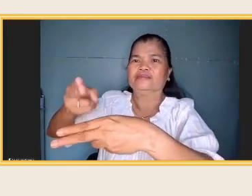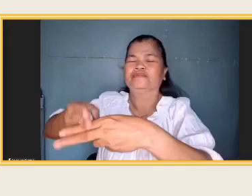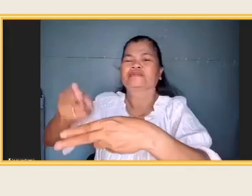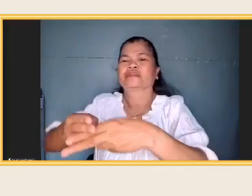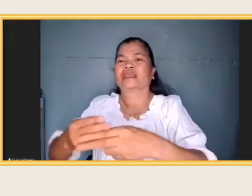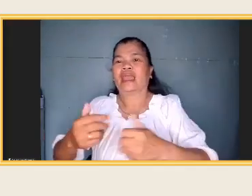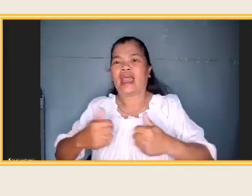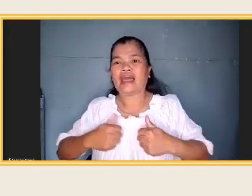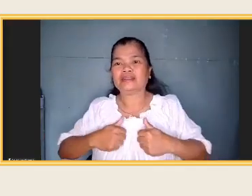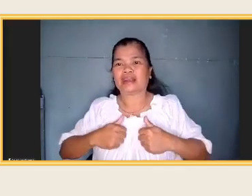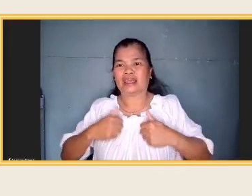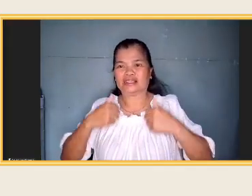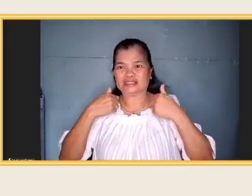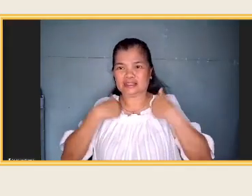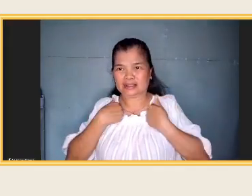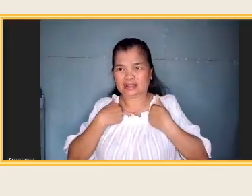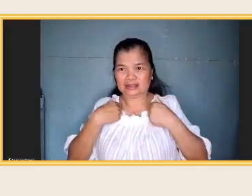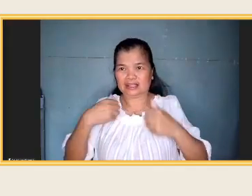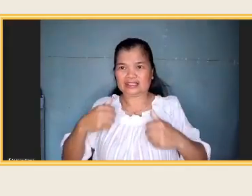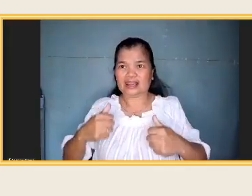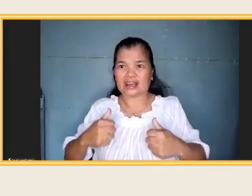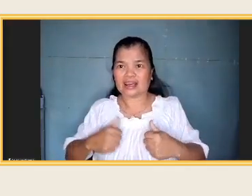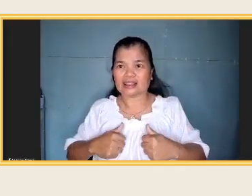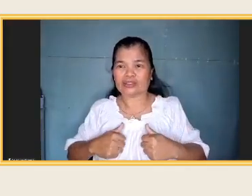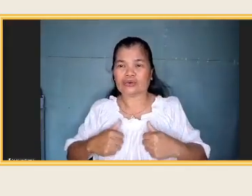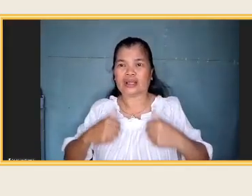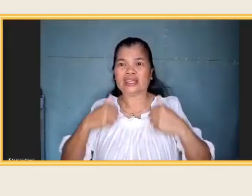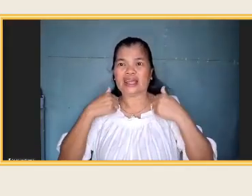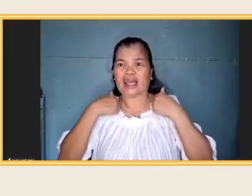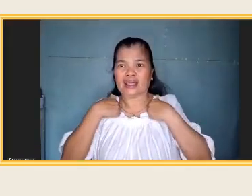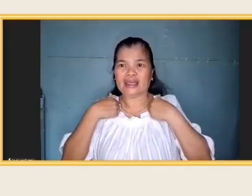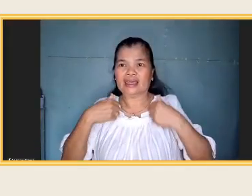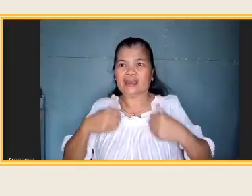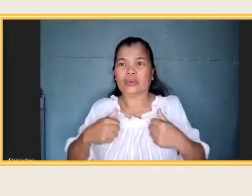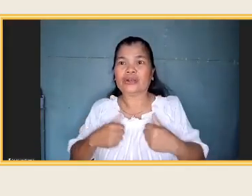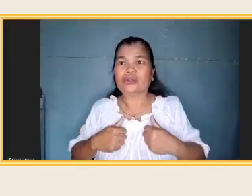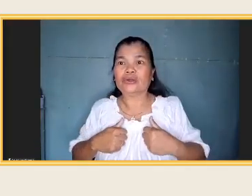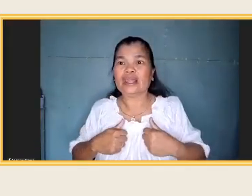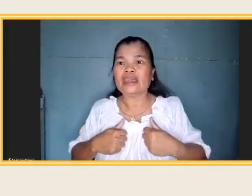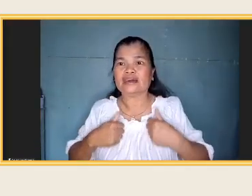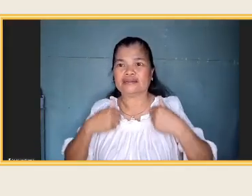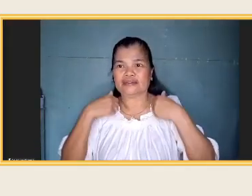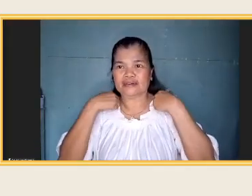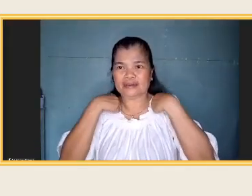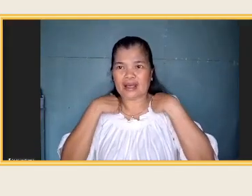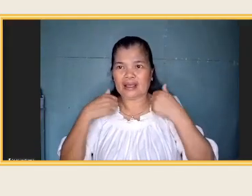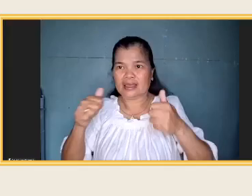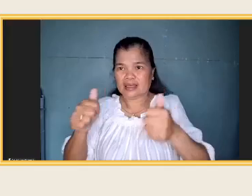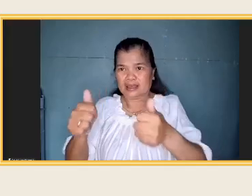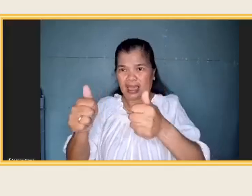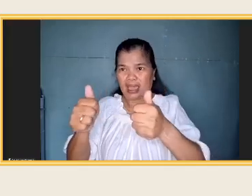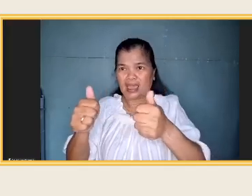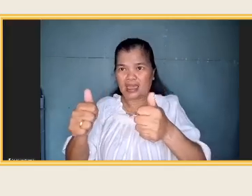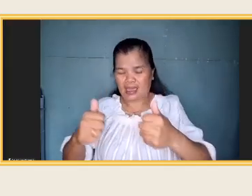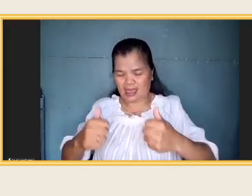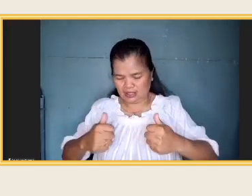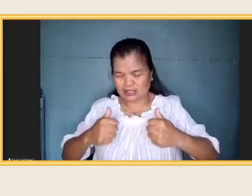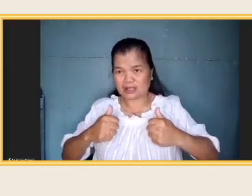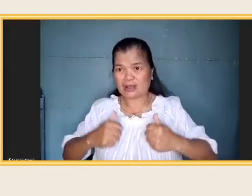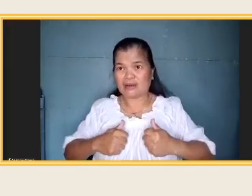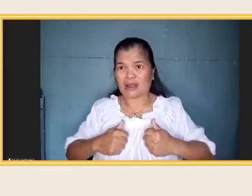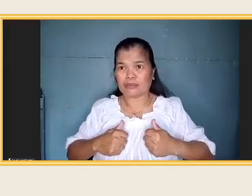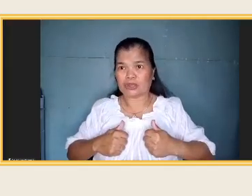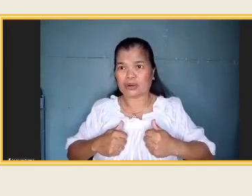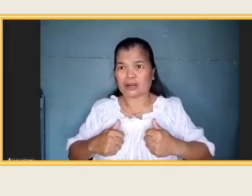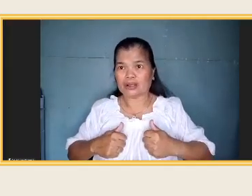Name. Address. Nasay na rin natin to kanina. Where do you live? A